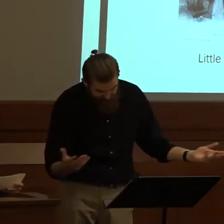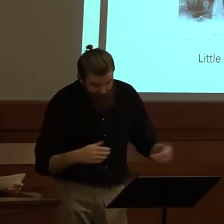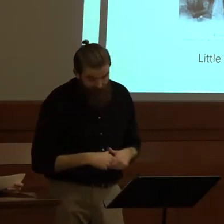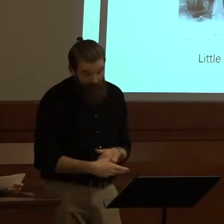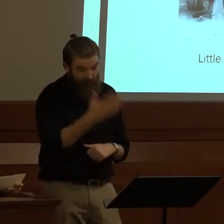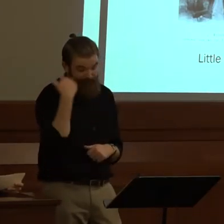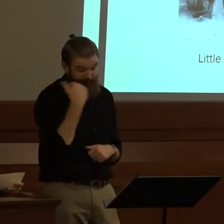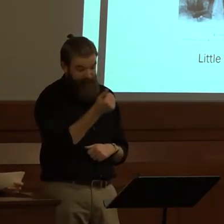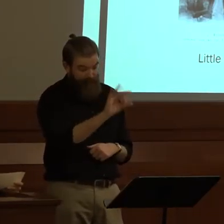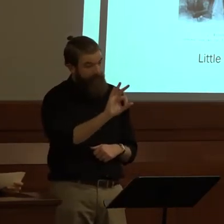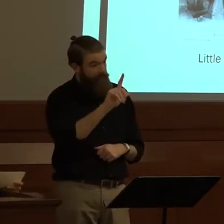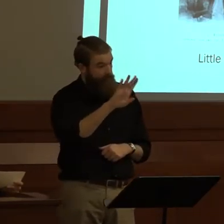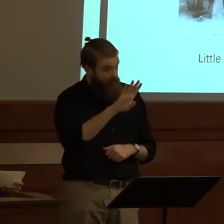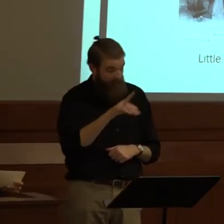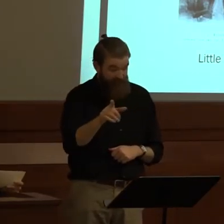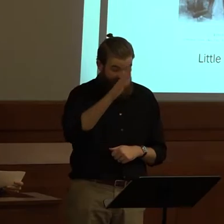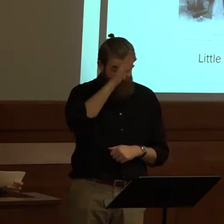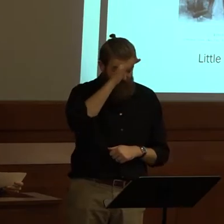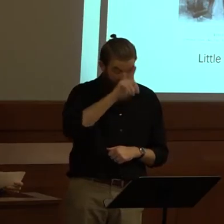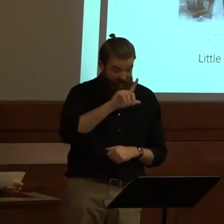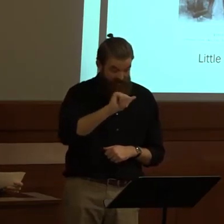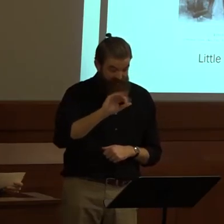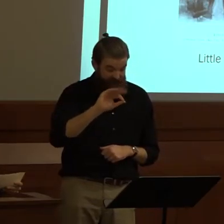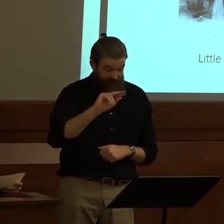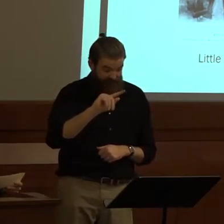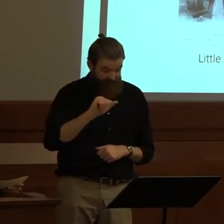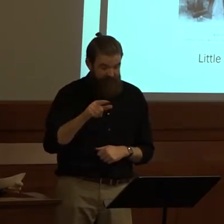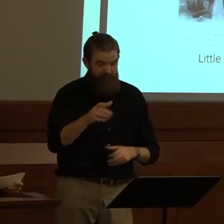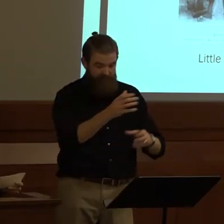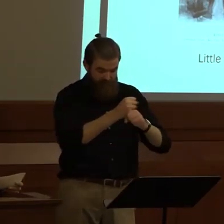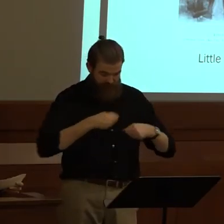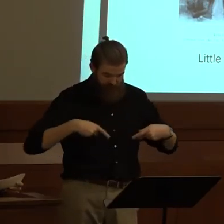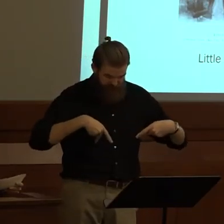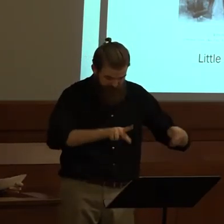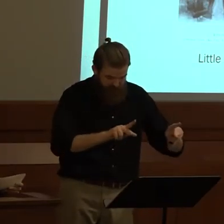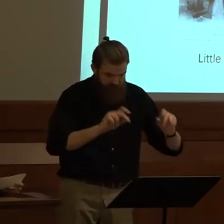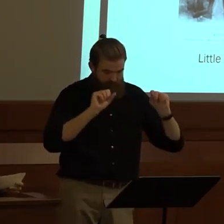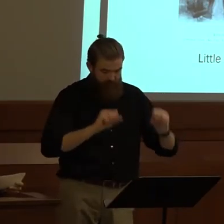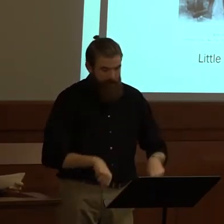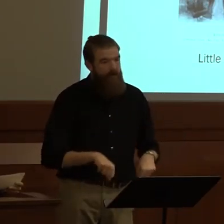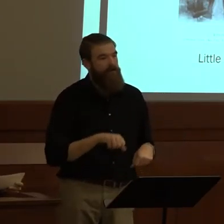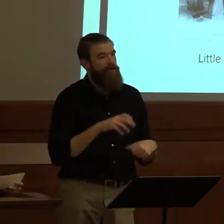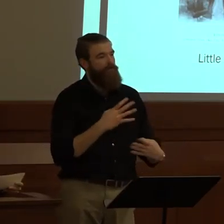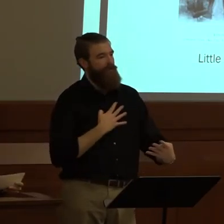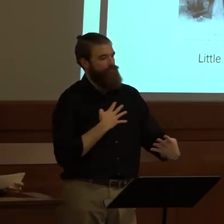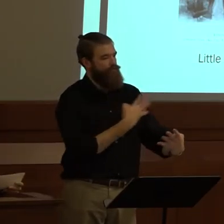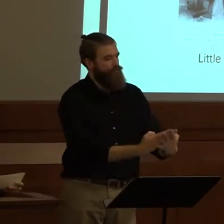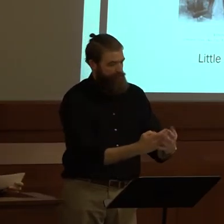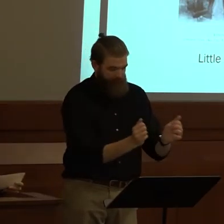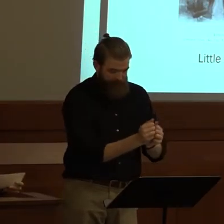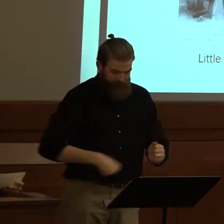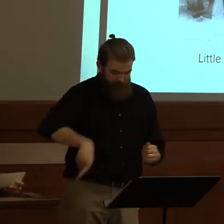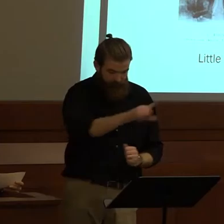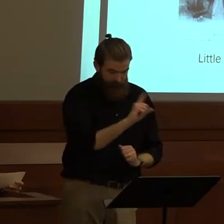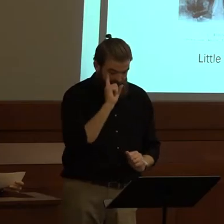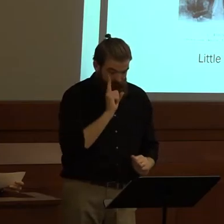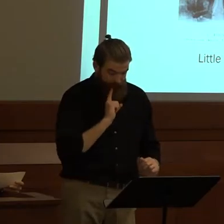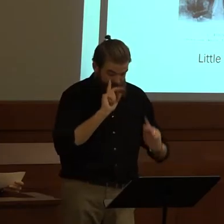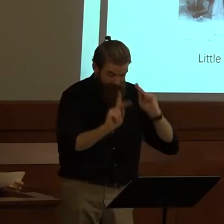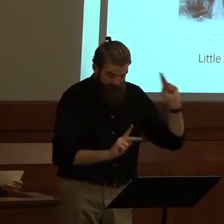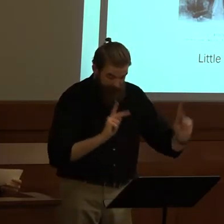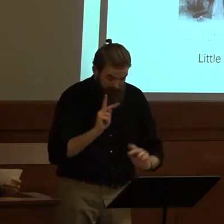language? The answer is surely that he used both, as well as some unvoiced lip reading